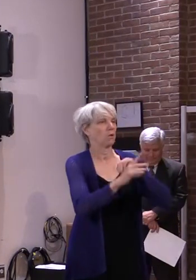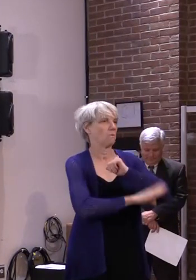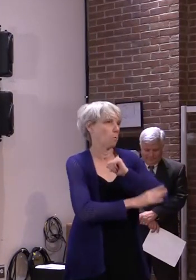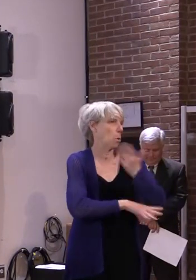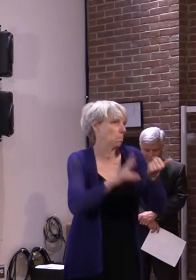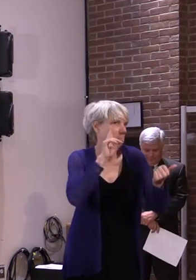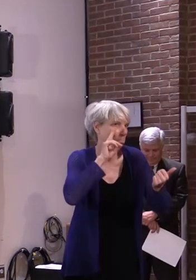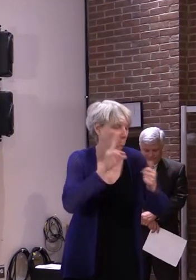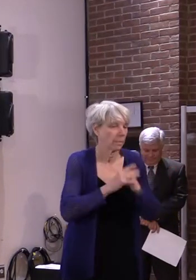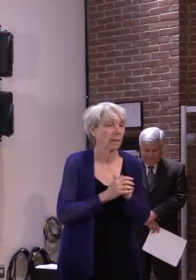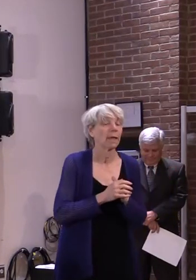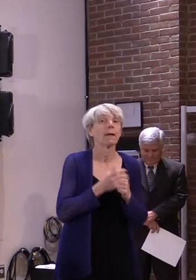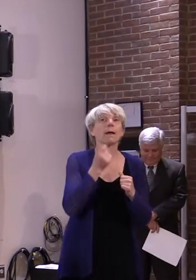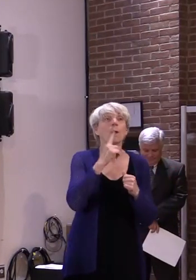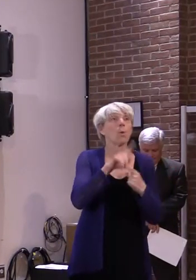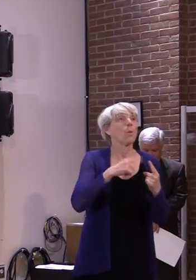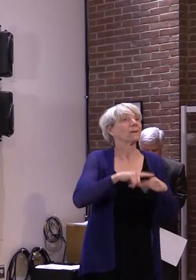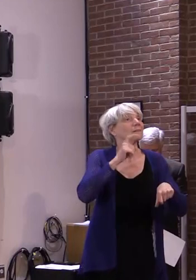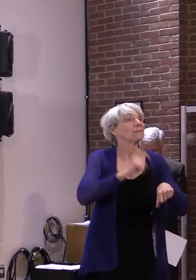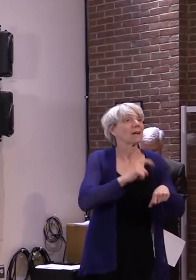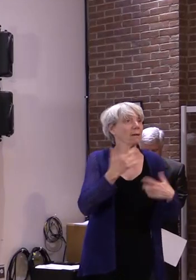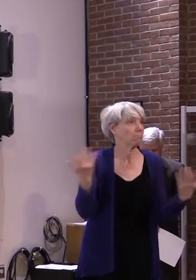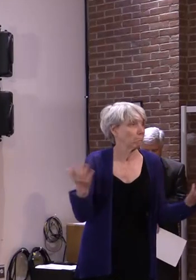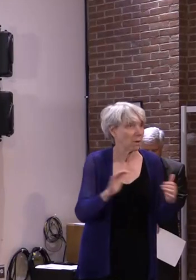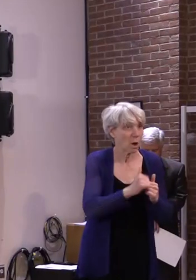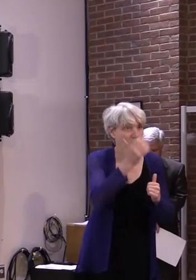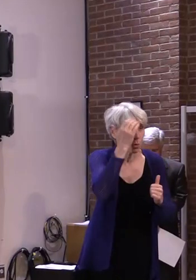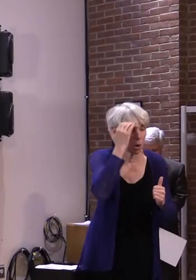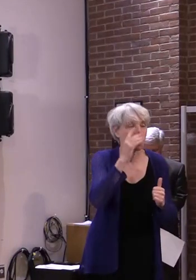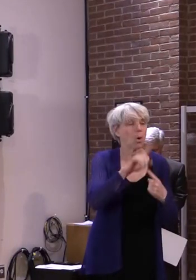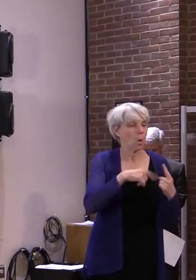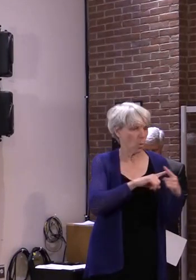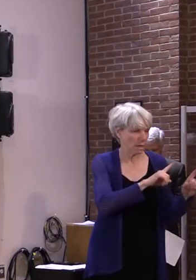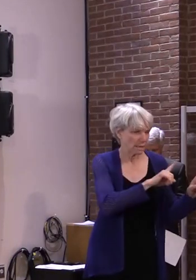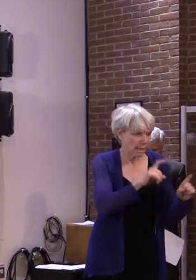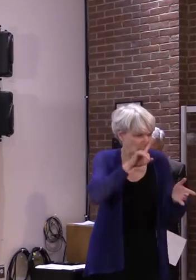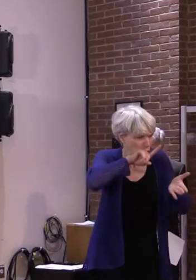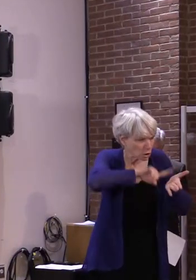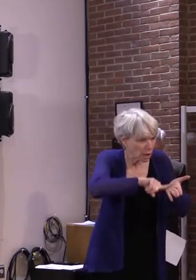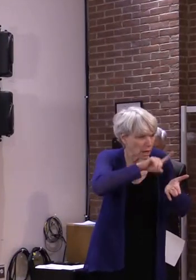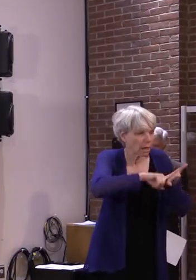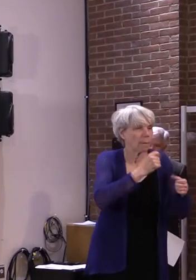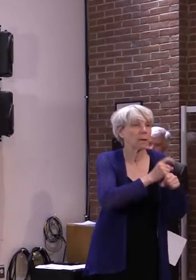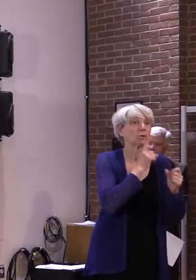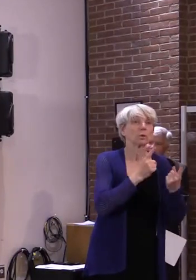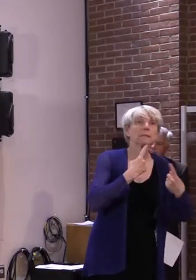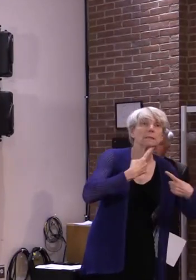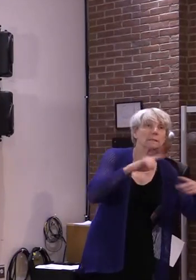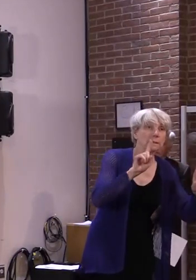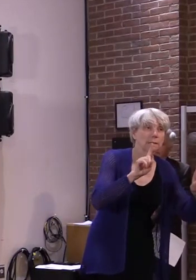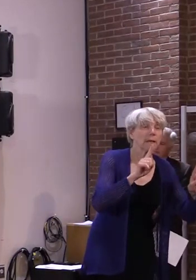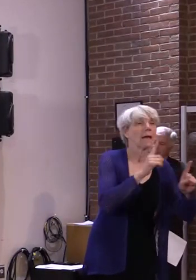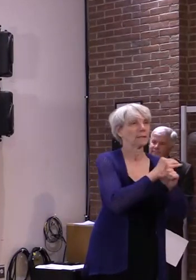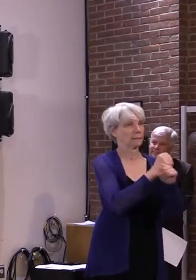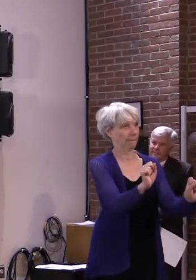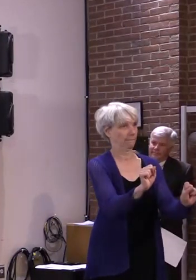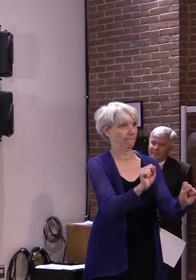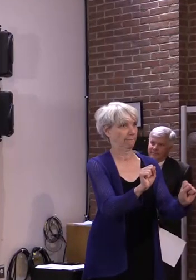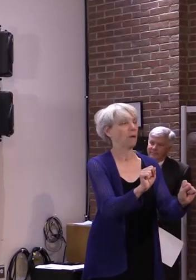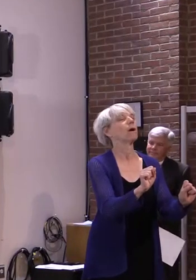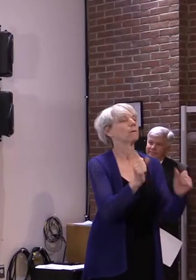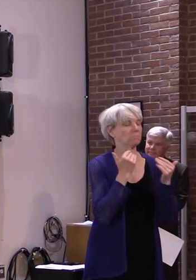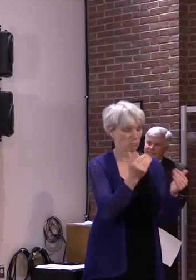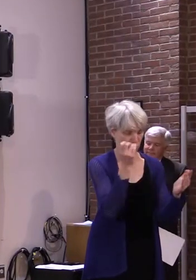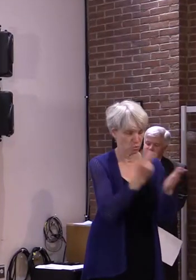decision will come when both efficacy and safety outcome measures have been met. And